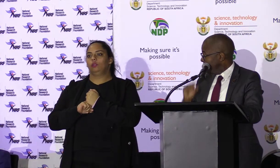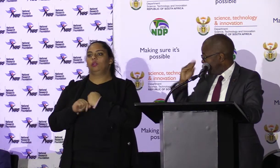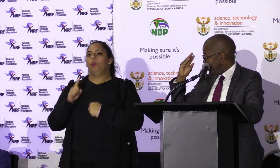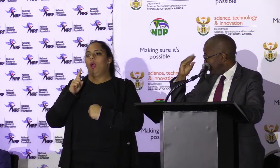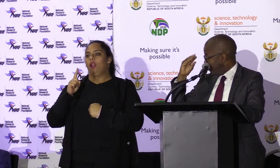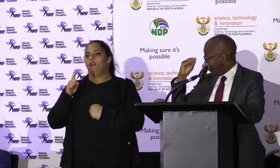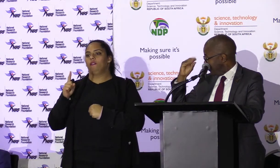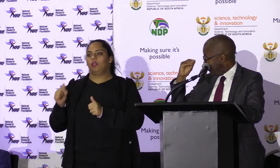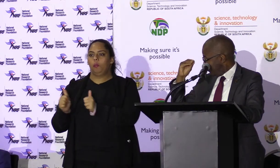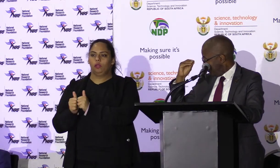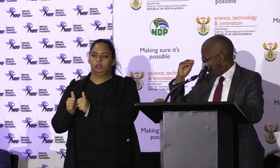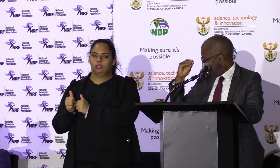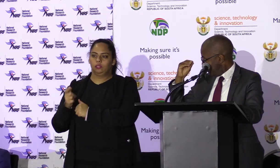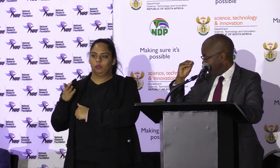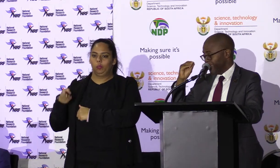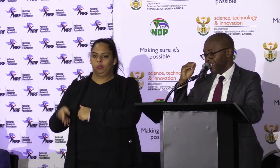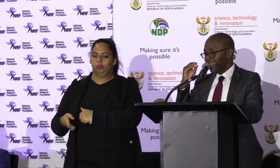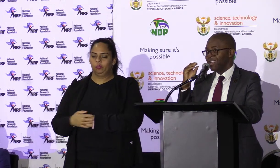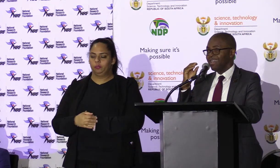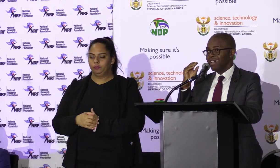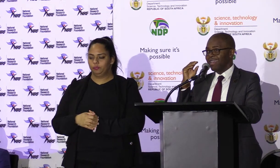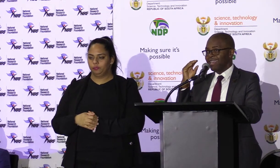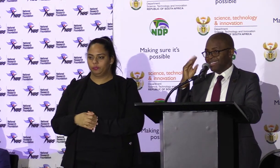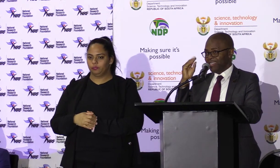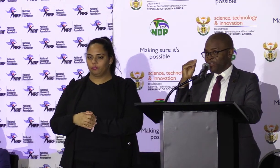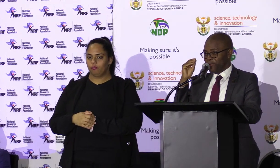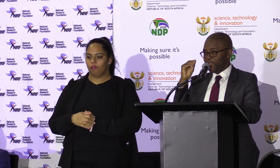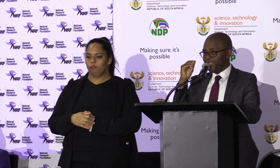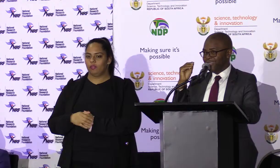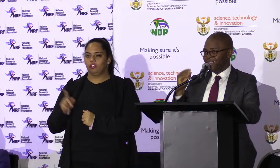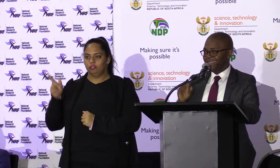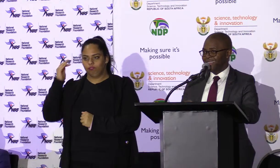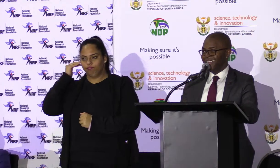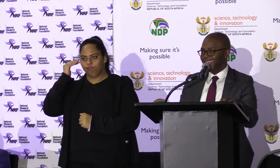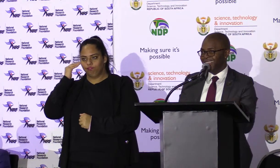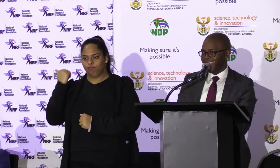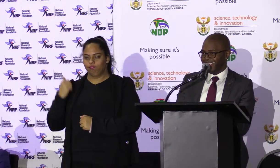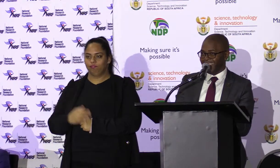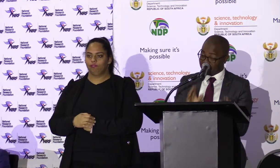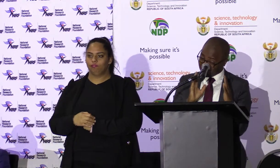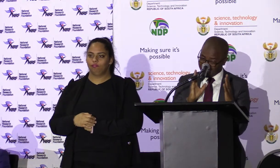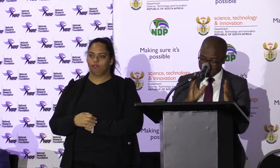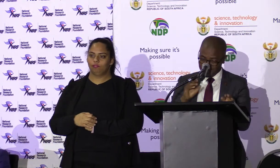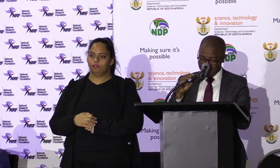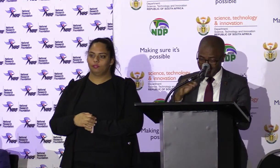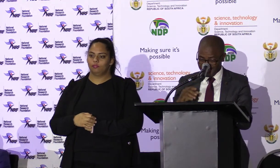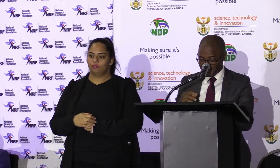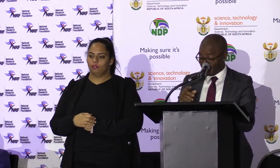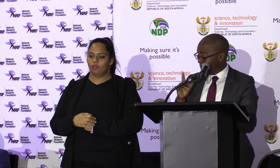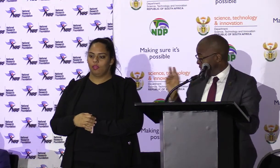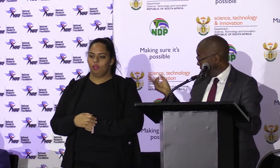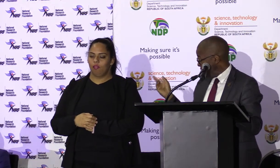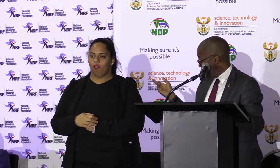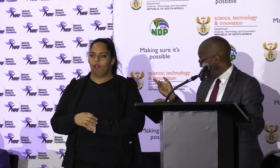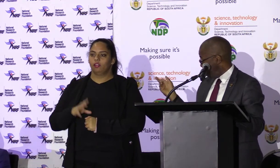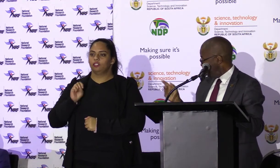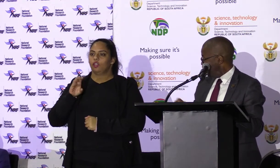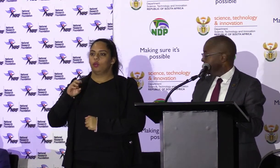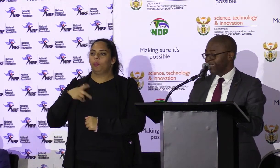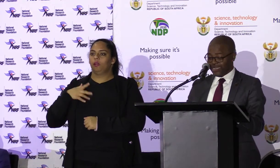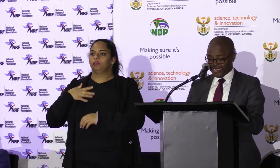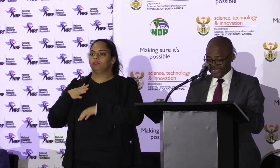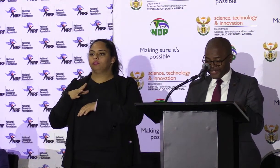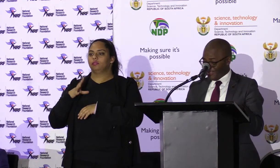the participants was doing this. And she knows because I saw her. So you must